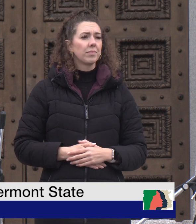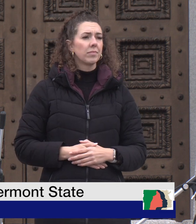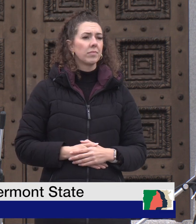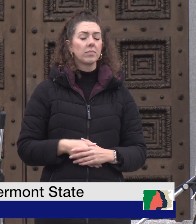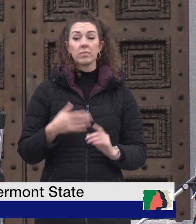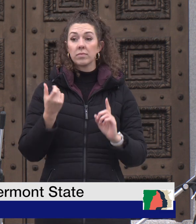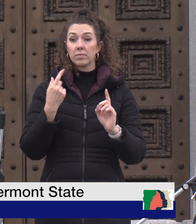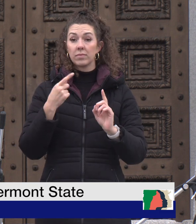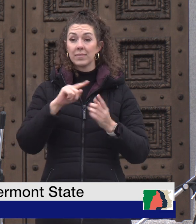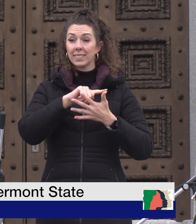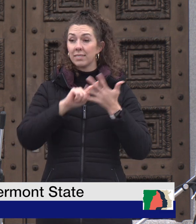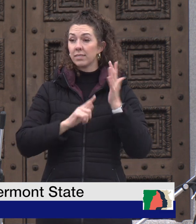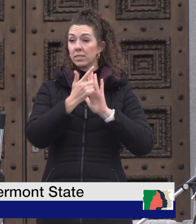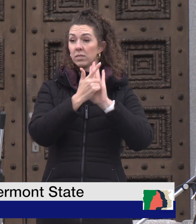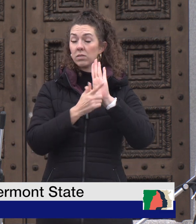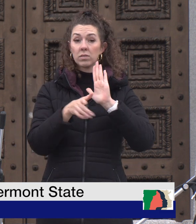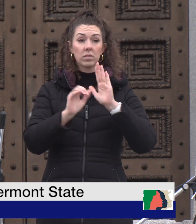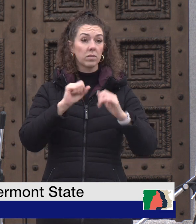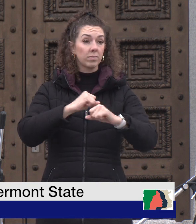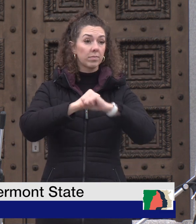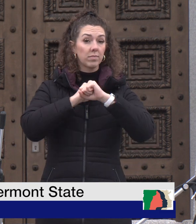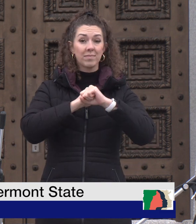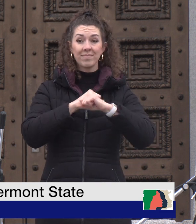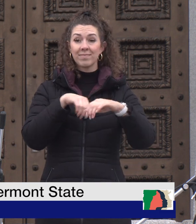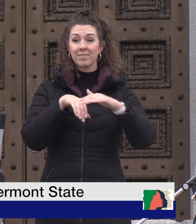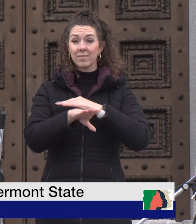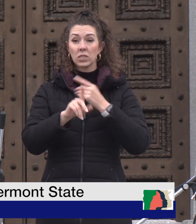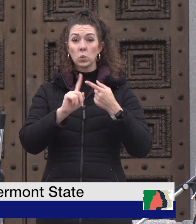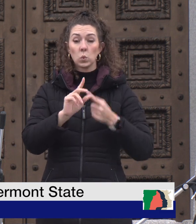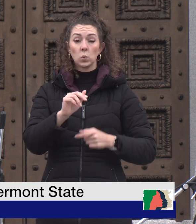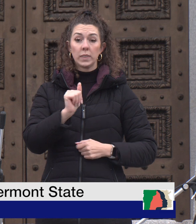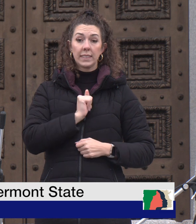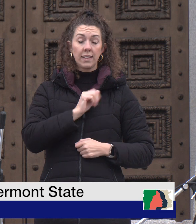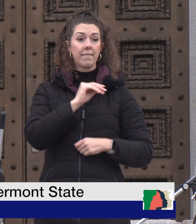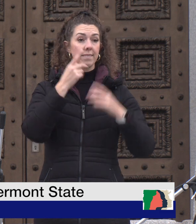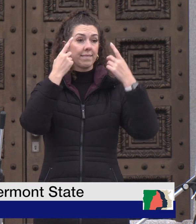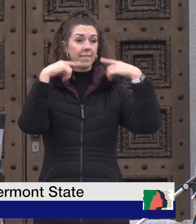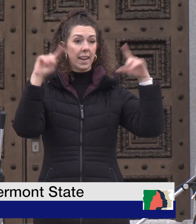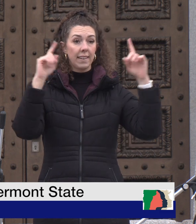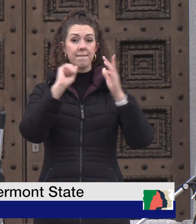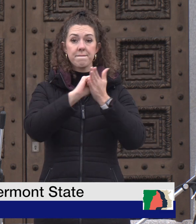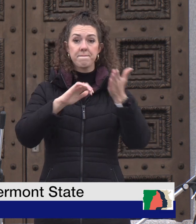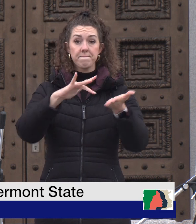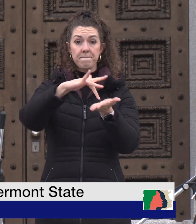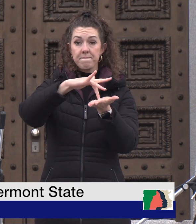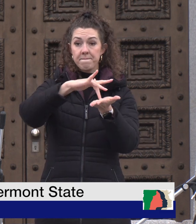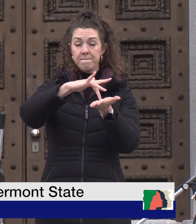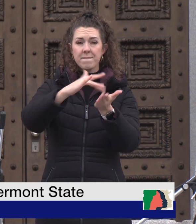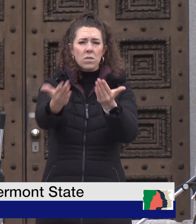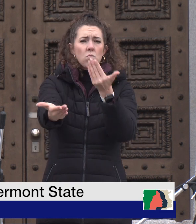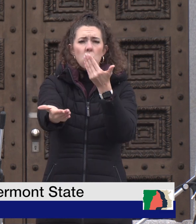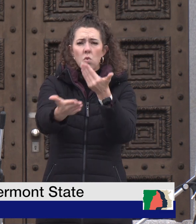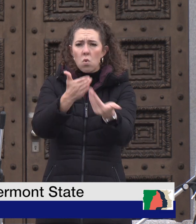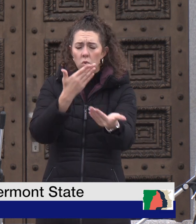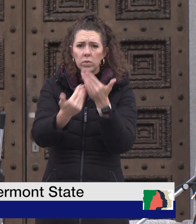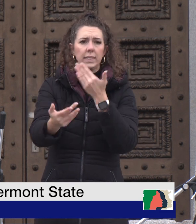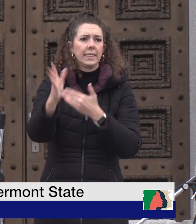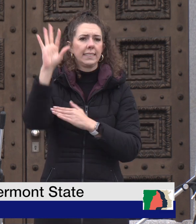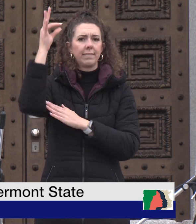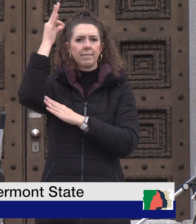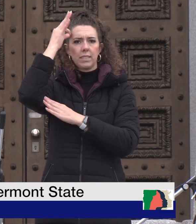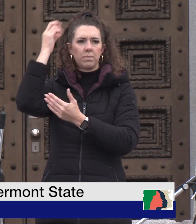also protect access to self and effective abortion medication regardless of federal